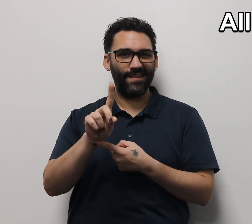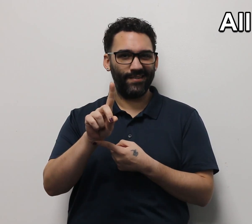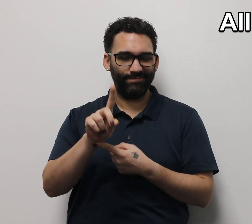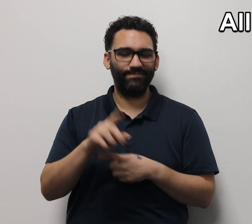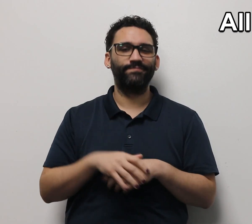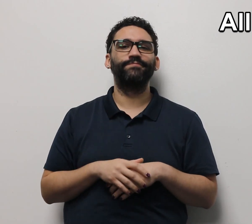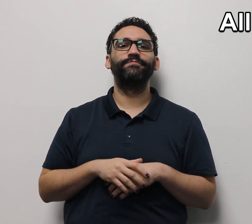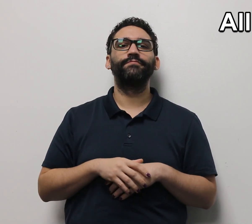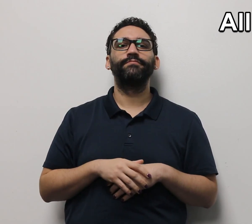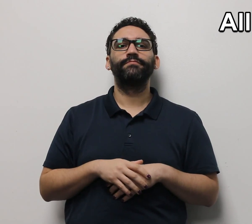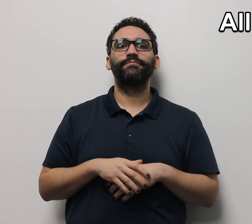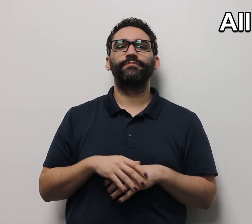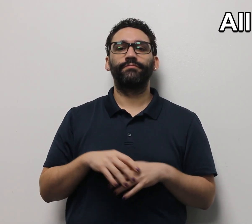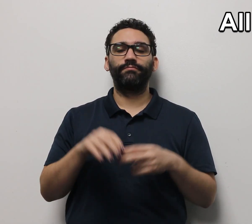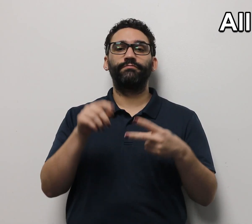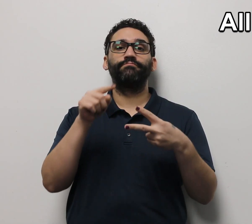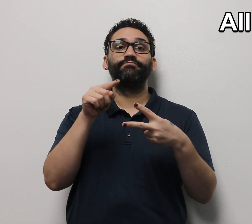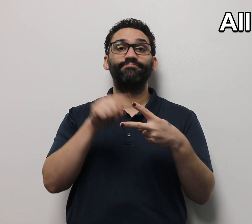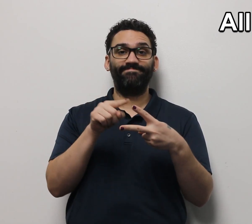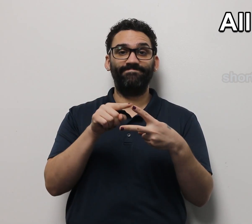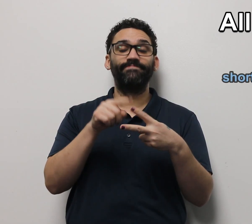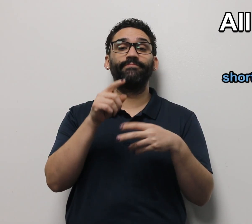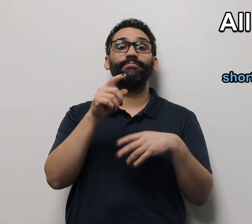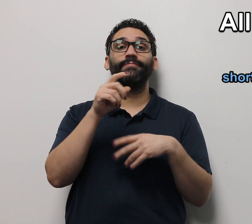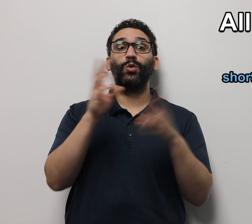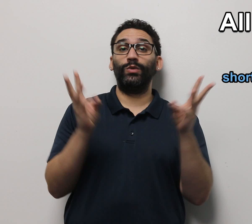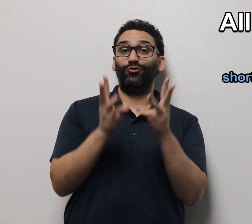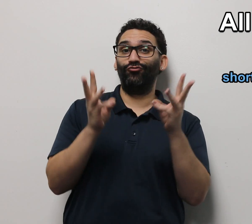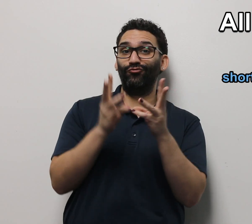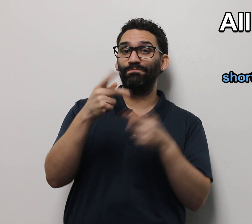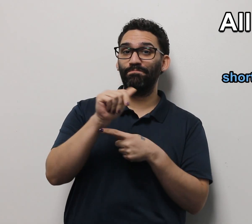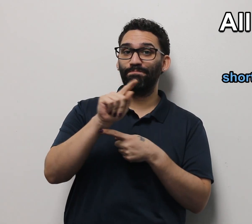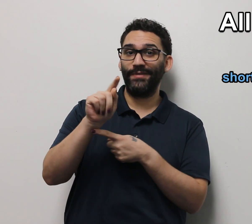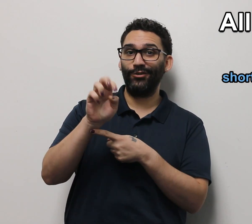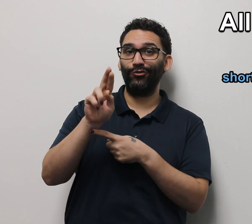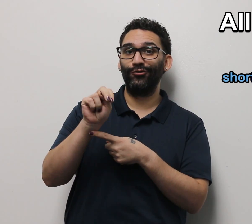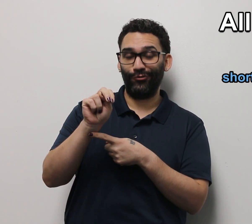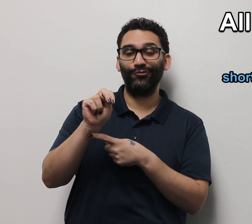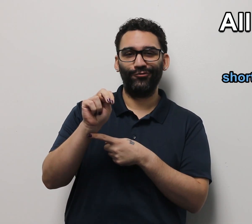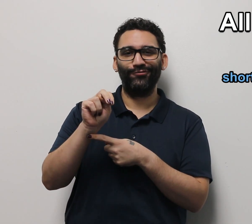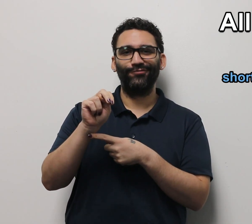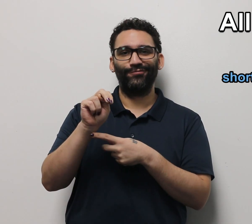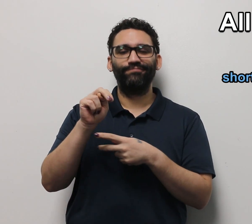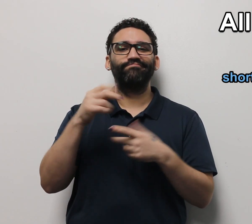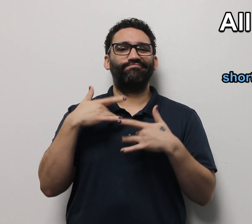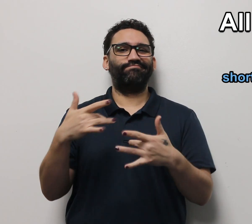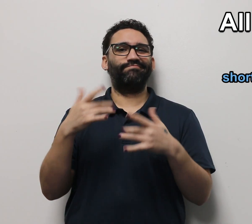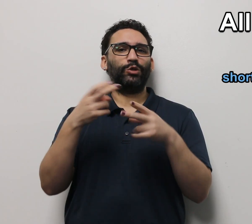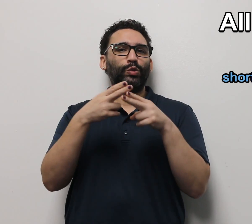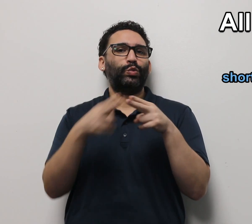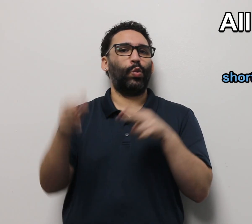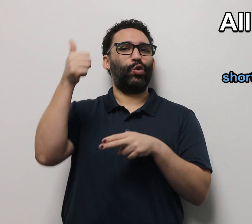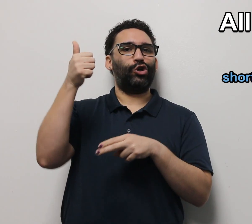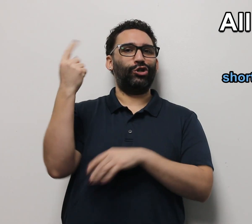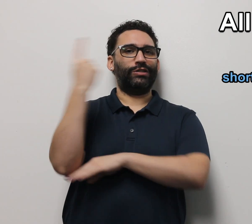Going into how exactly depression comes into play, individuals may experience a winter pattern